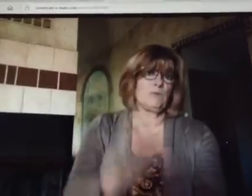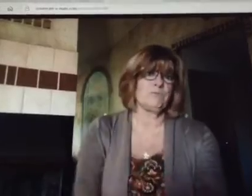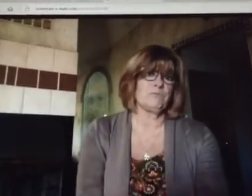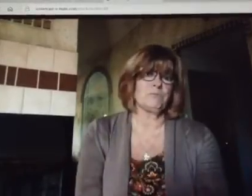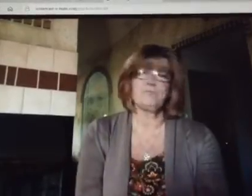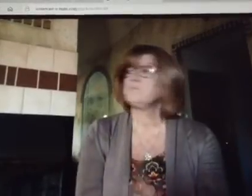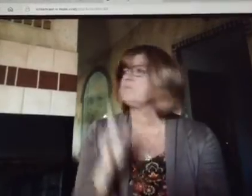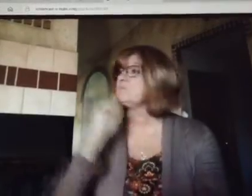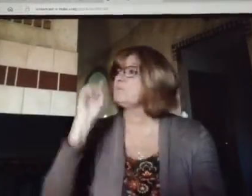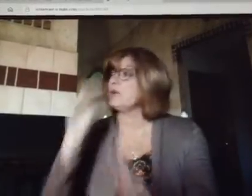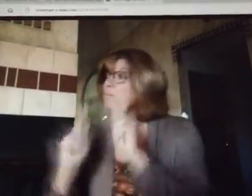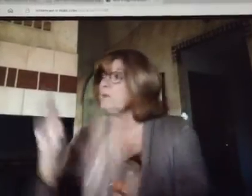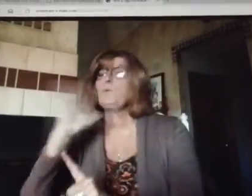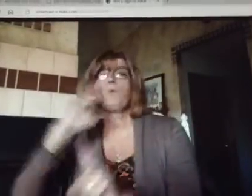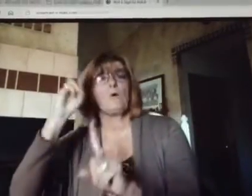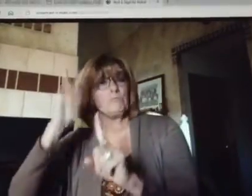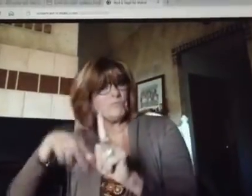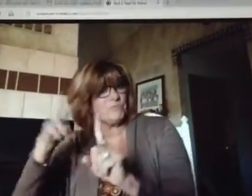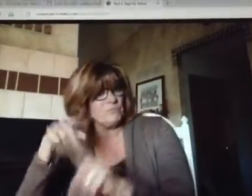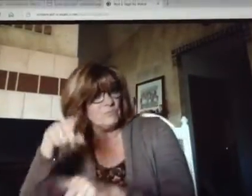being criticized, and people will always judge you.